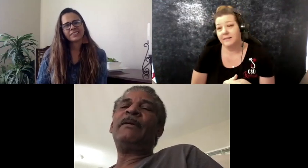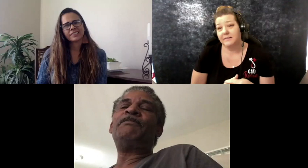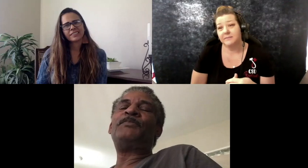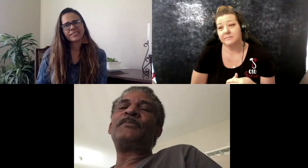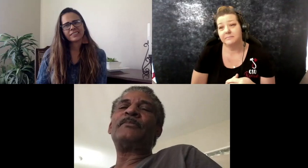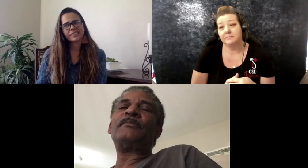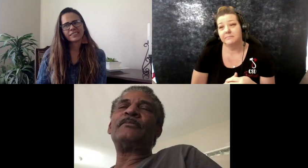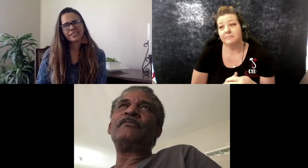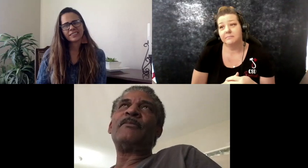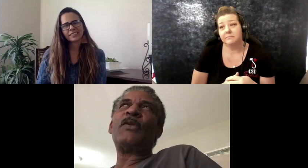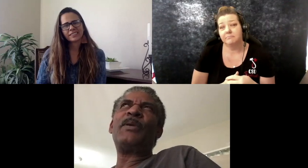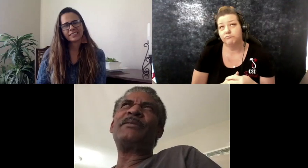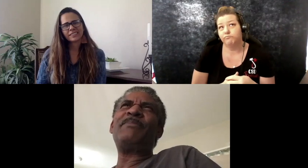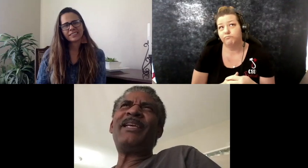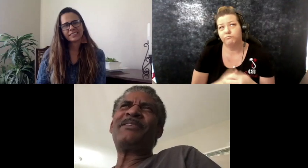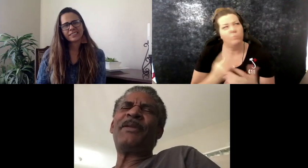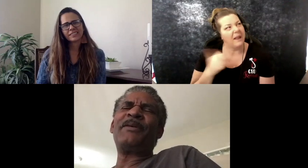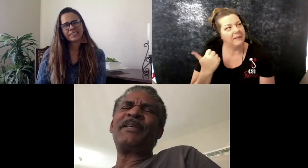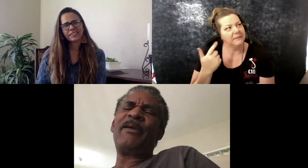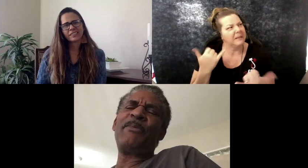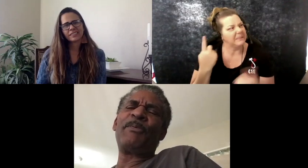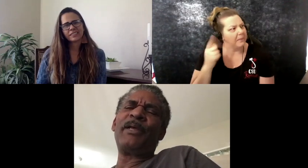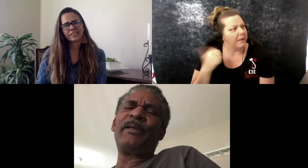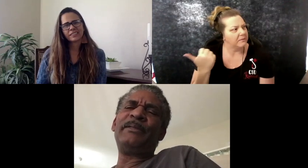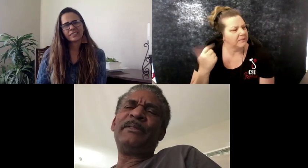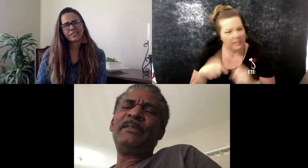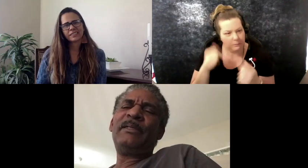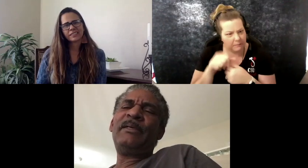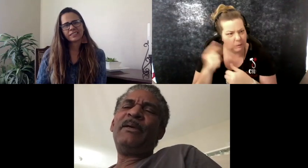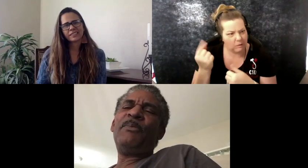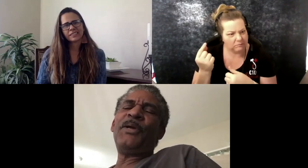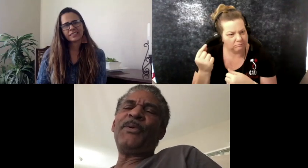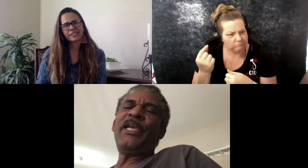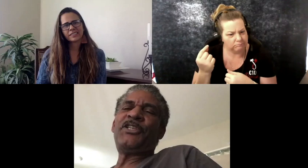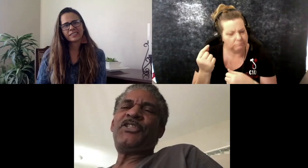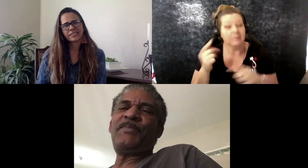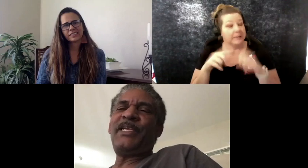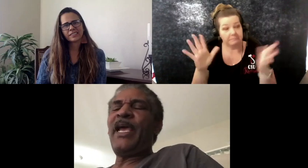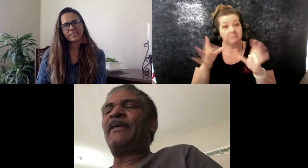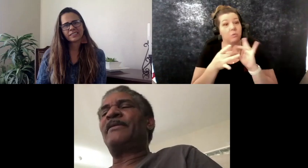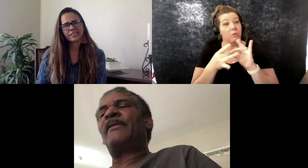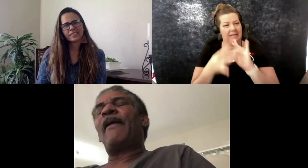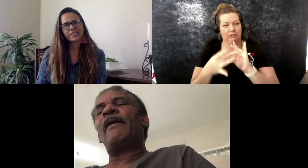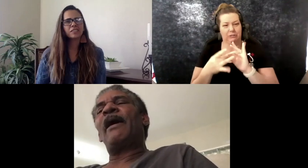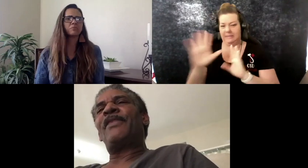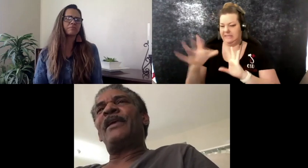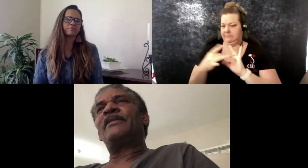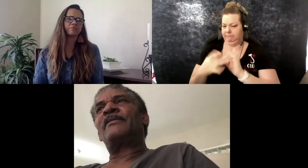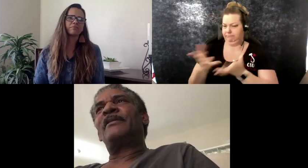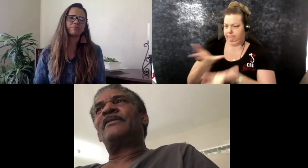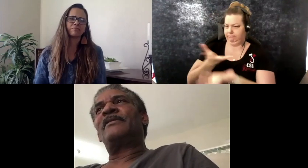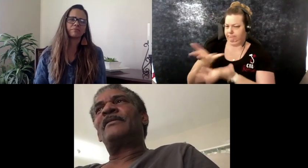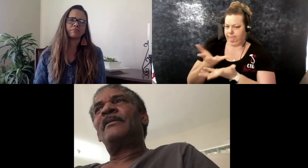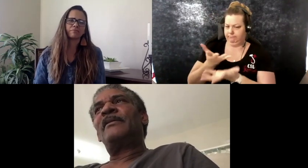And what else? He played something else. I can't remember now. But the relationships he has, I think